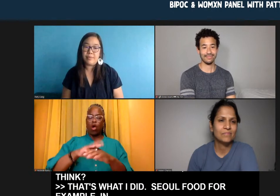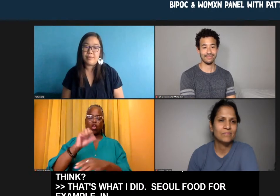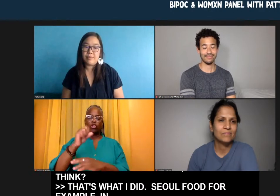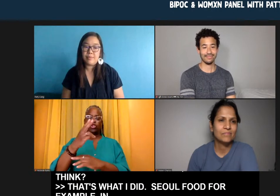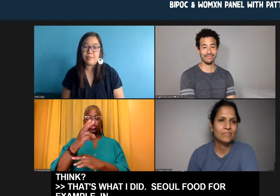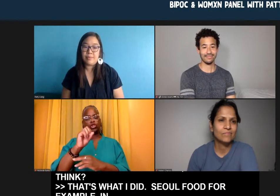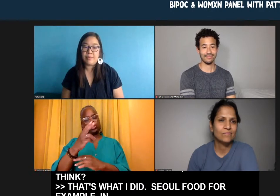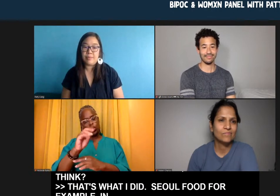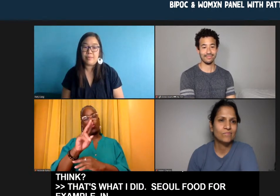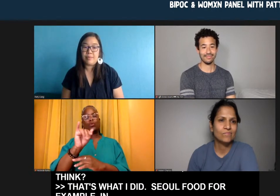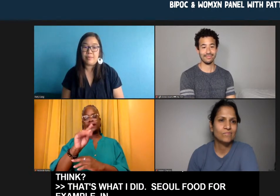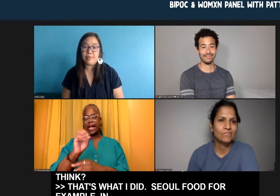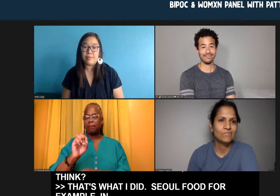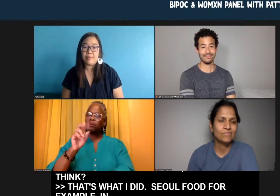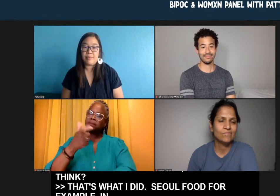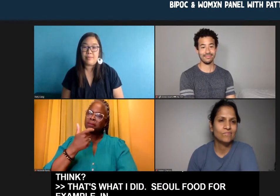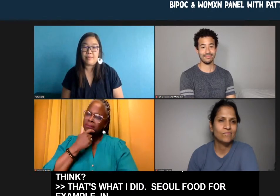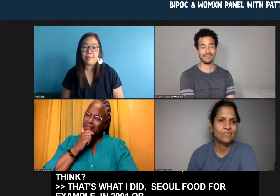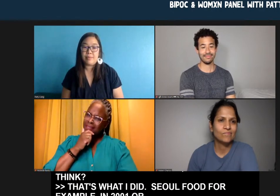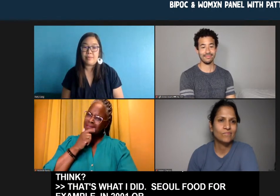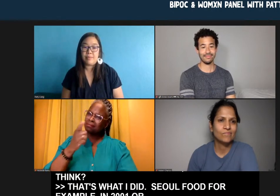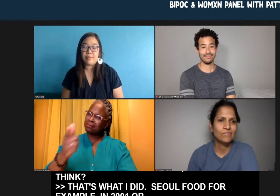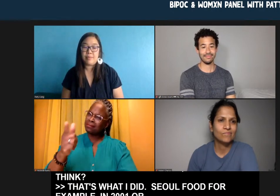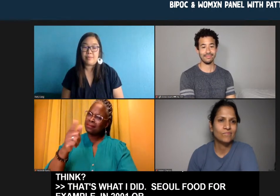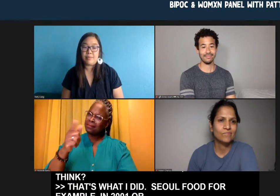of Soul Food on Showtime. And